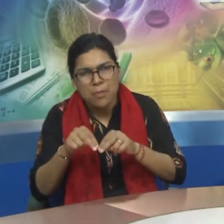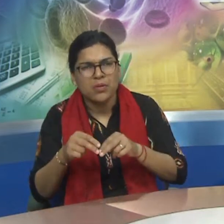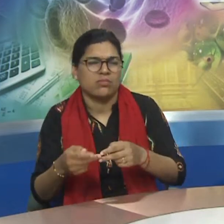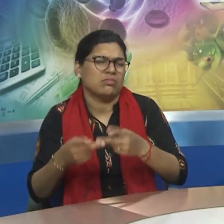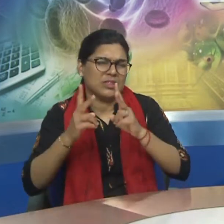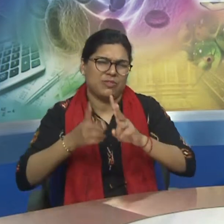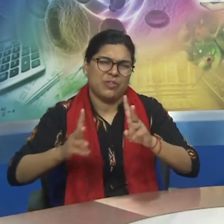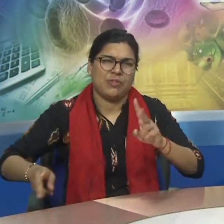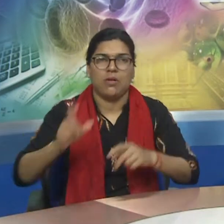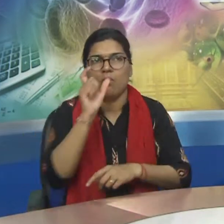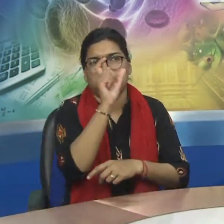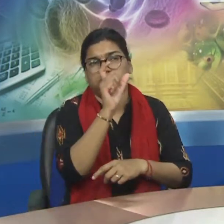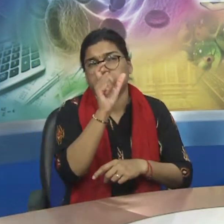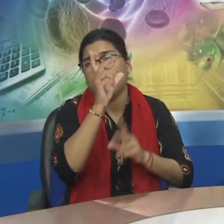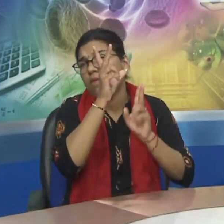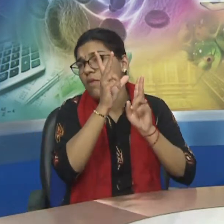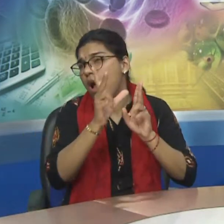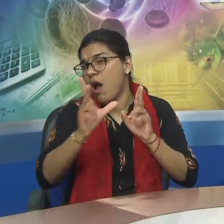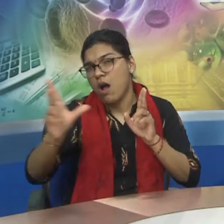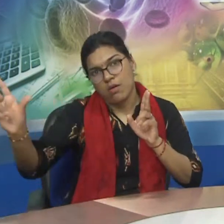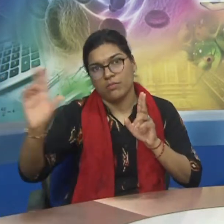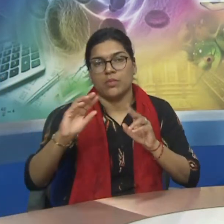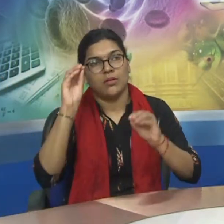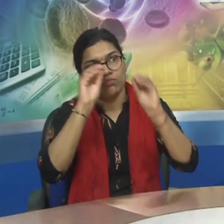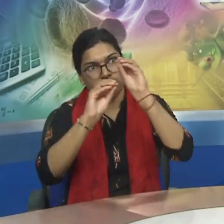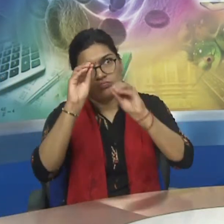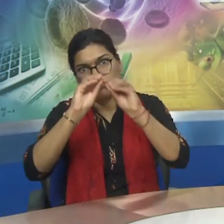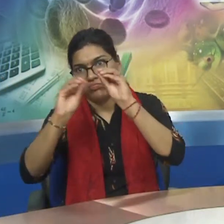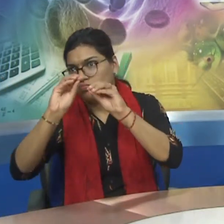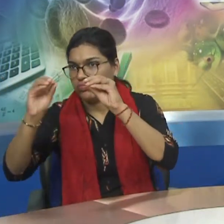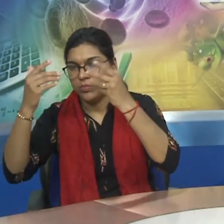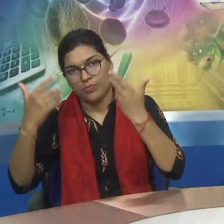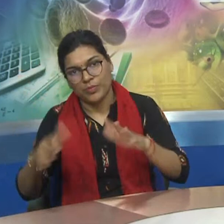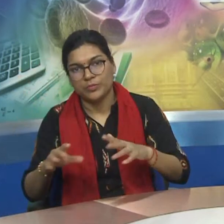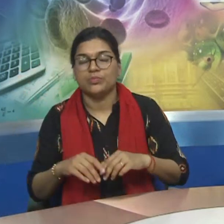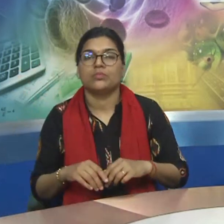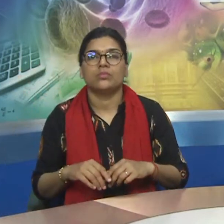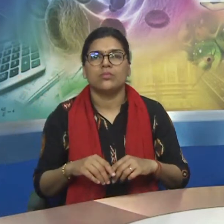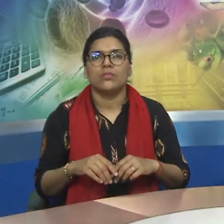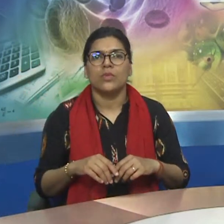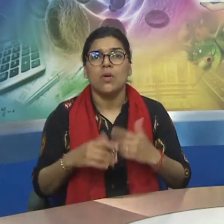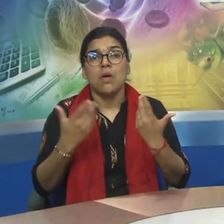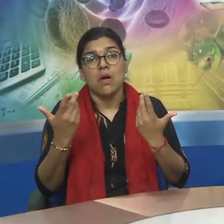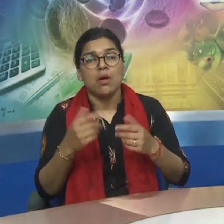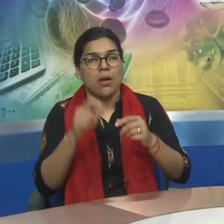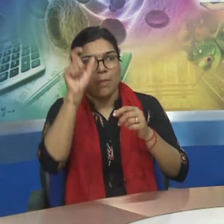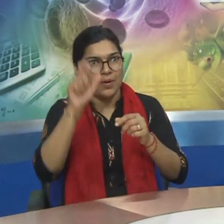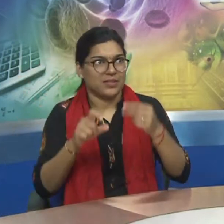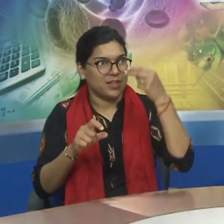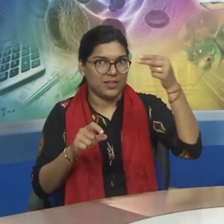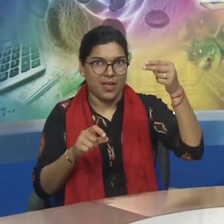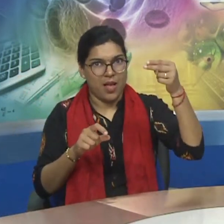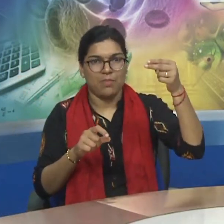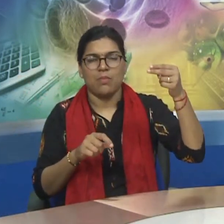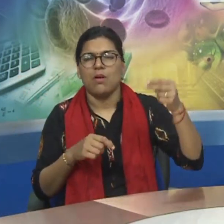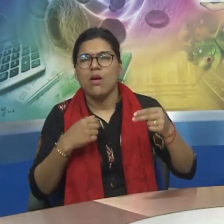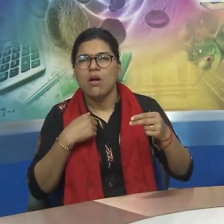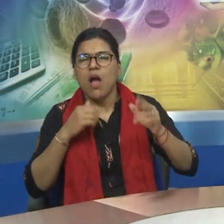and any particular secret detail which you don't want other person to look at that